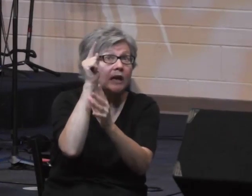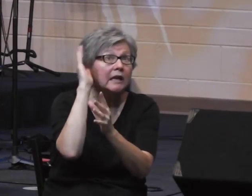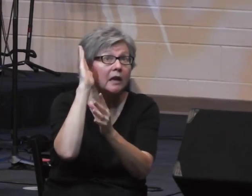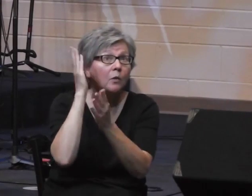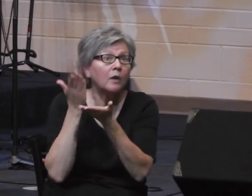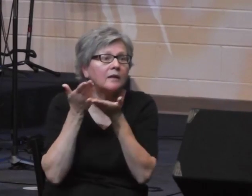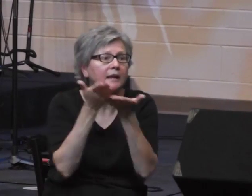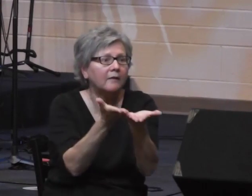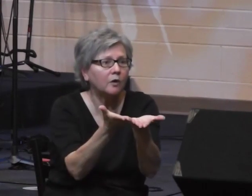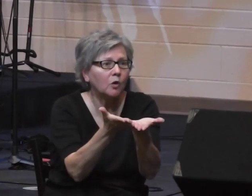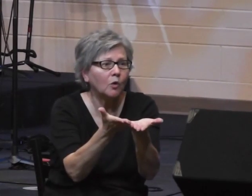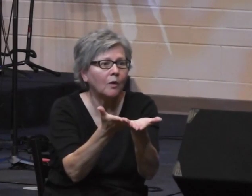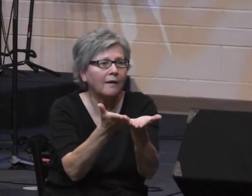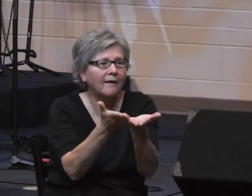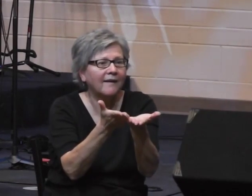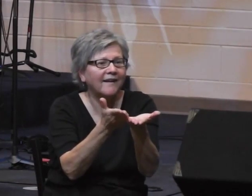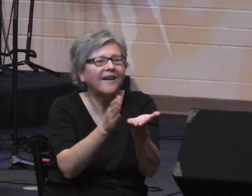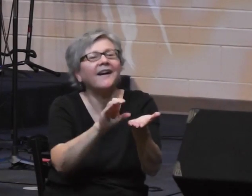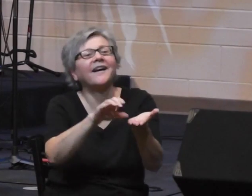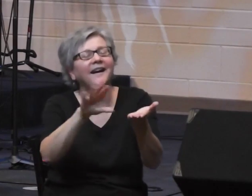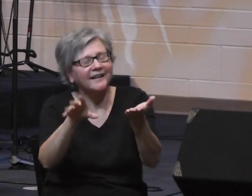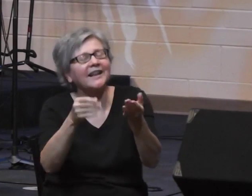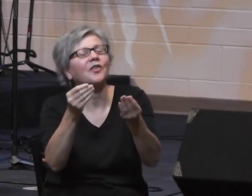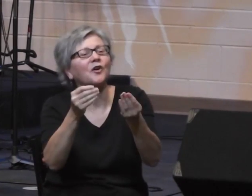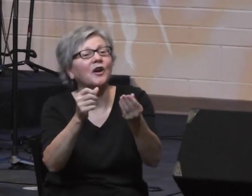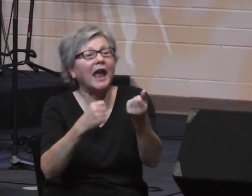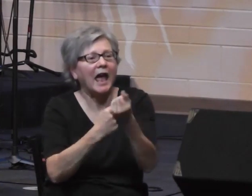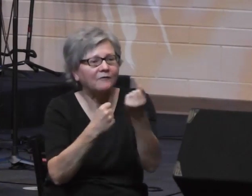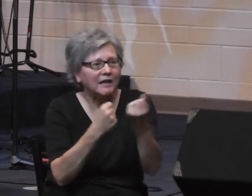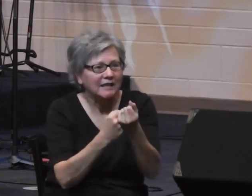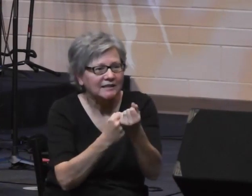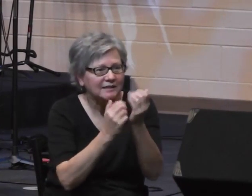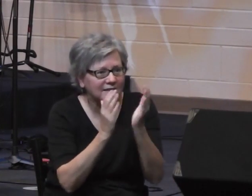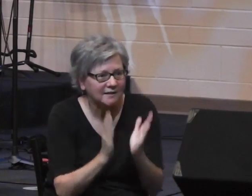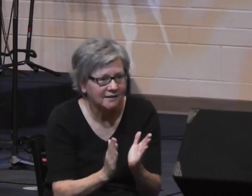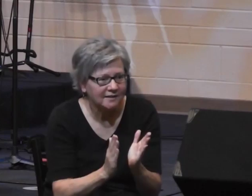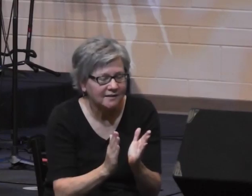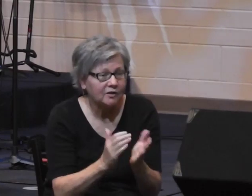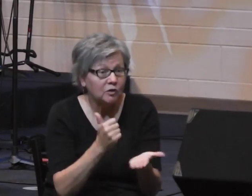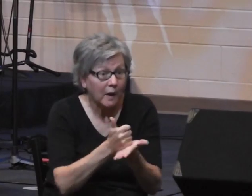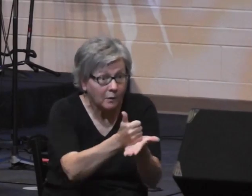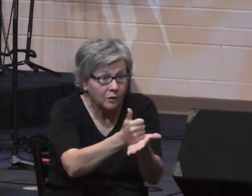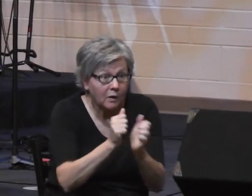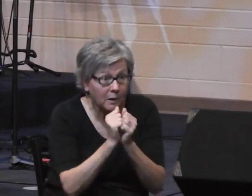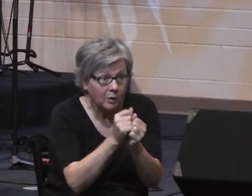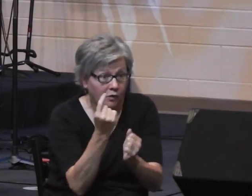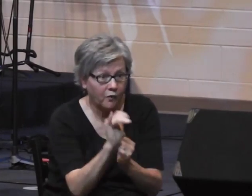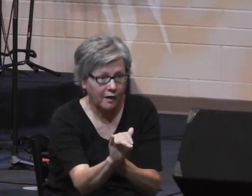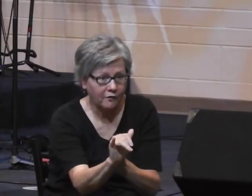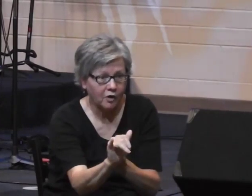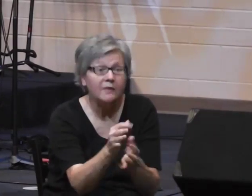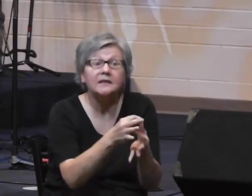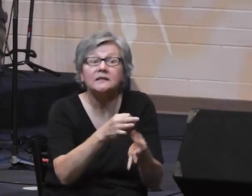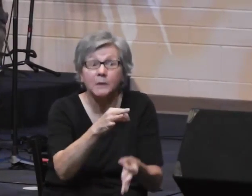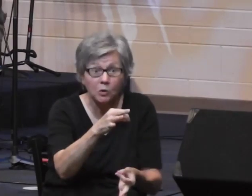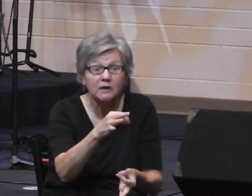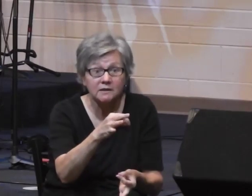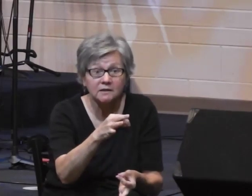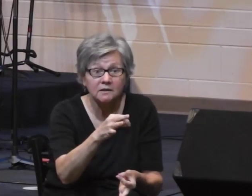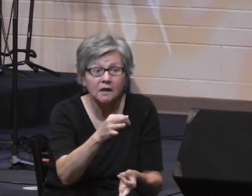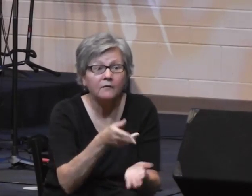you another advocate to help you and be with you forever, the